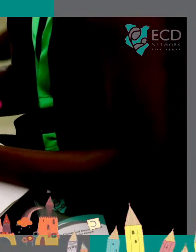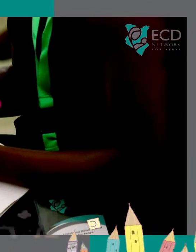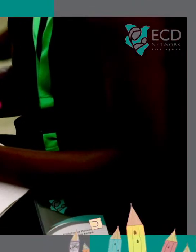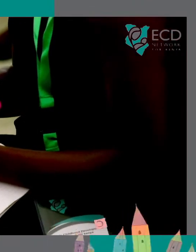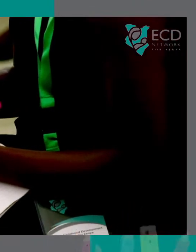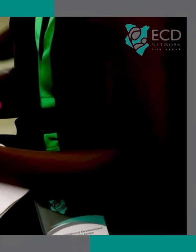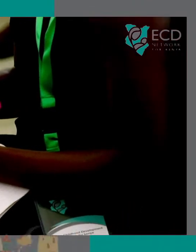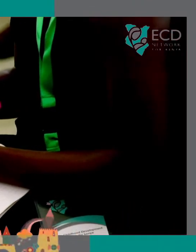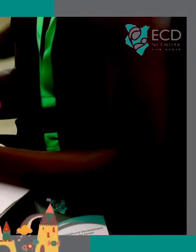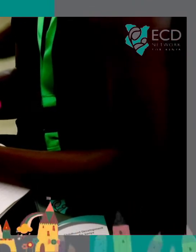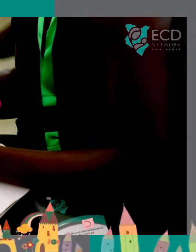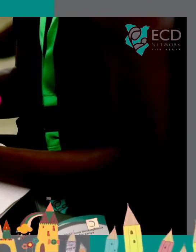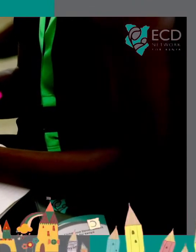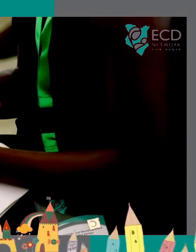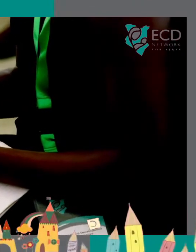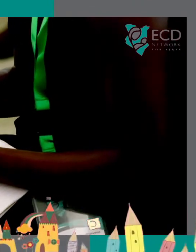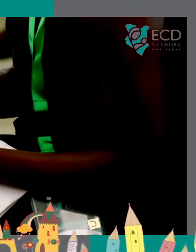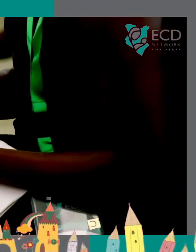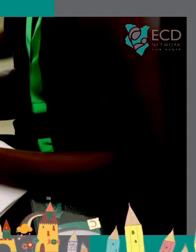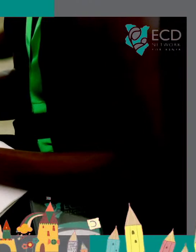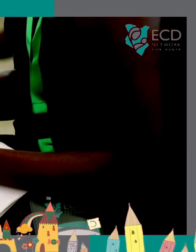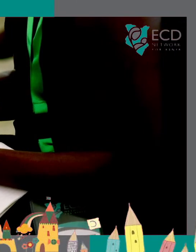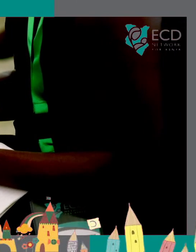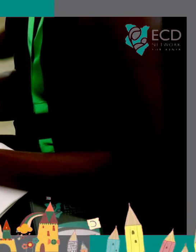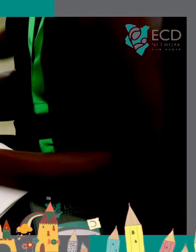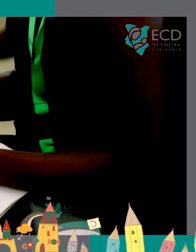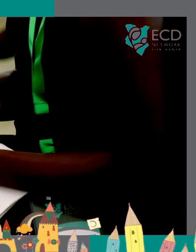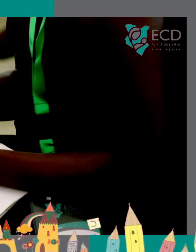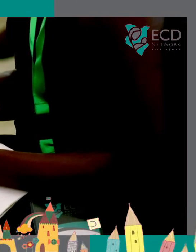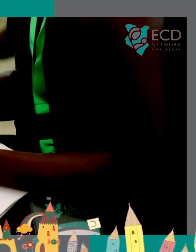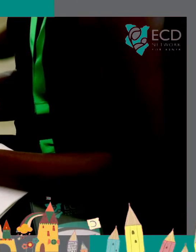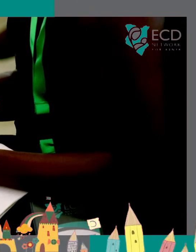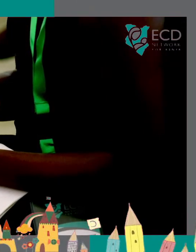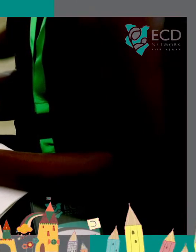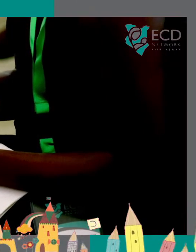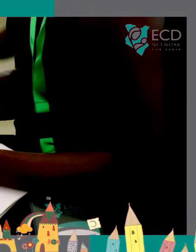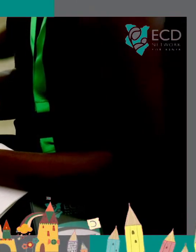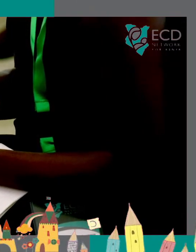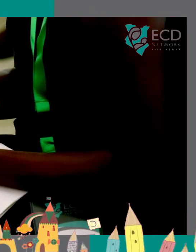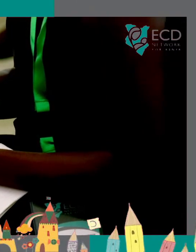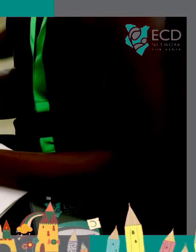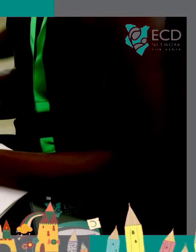days of life. And this is where we implement the nurturing care framework.